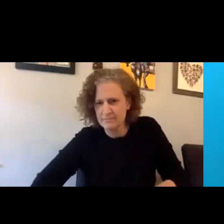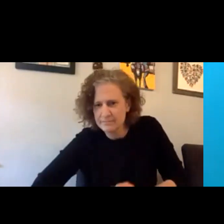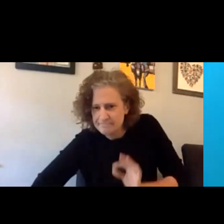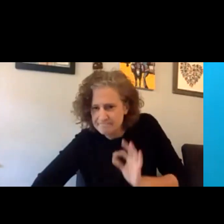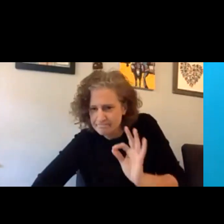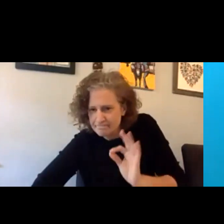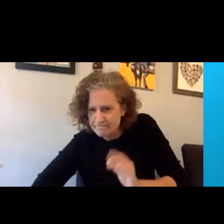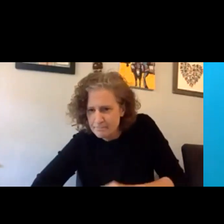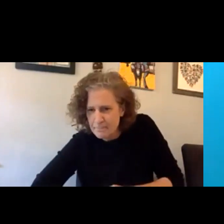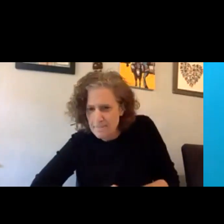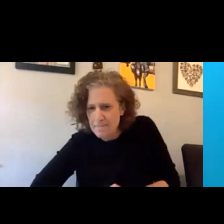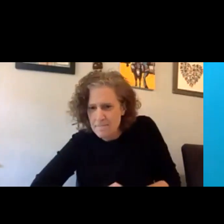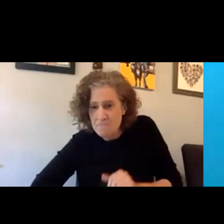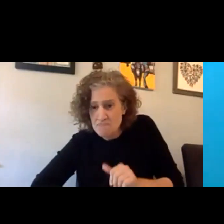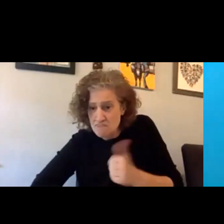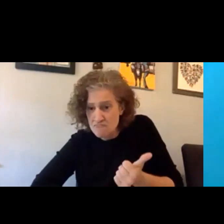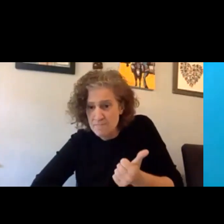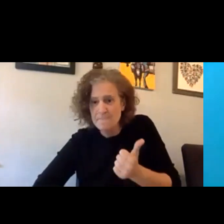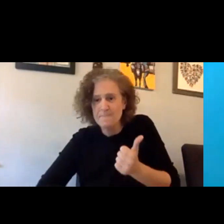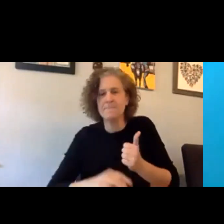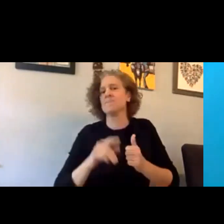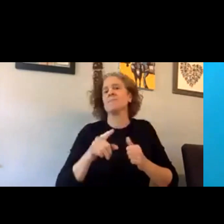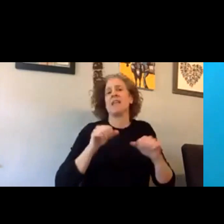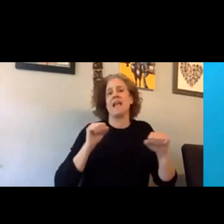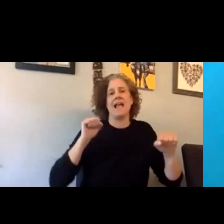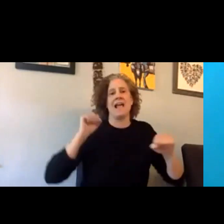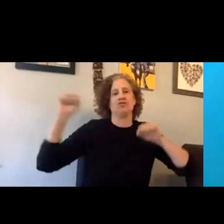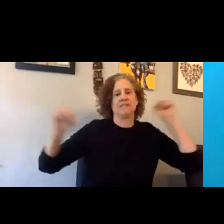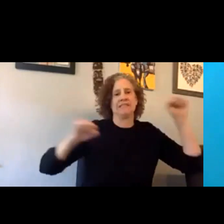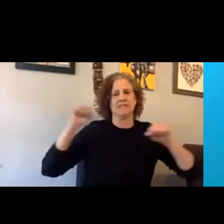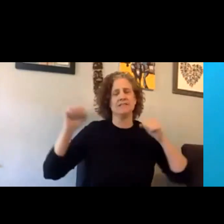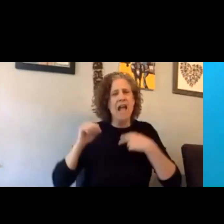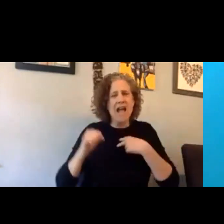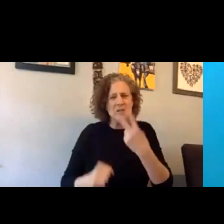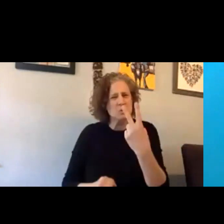we really scrub, okay? All right.